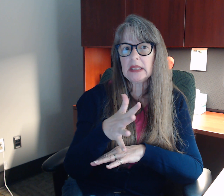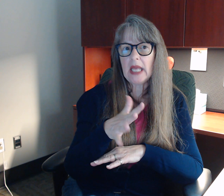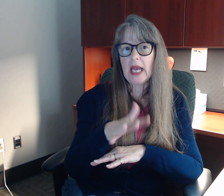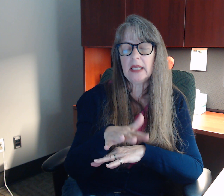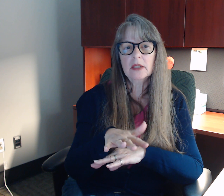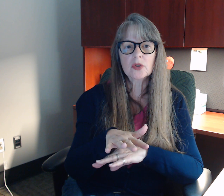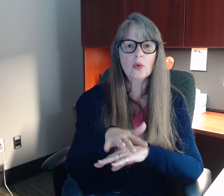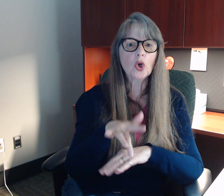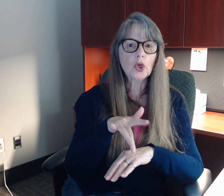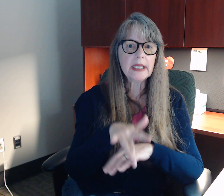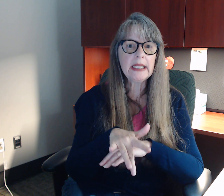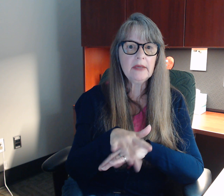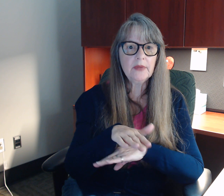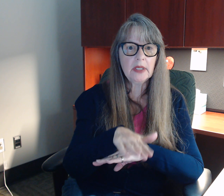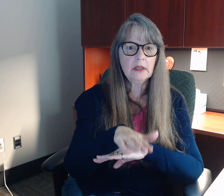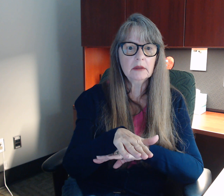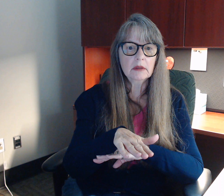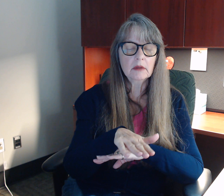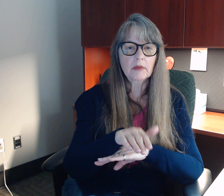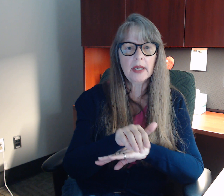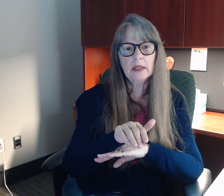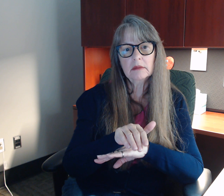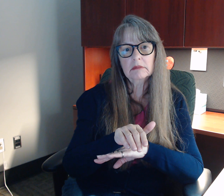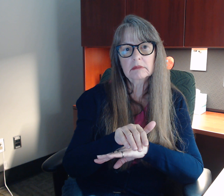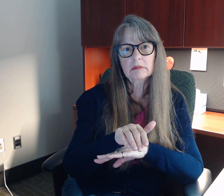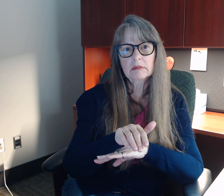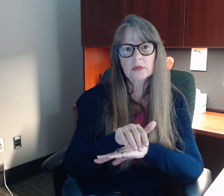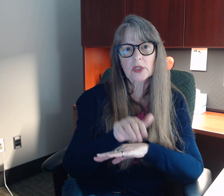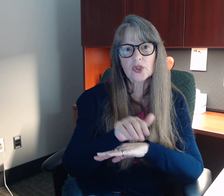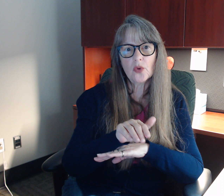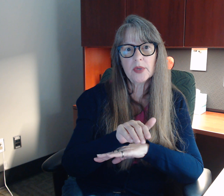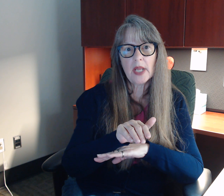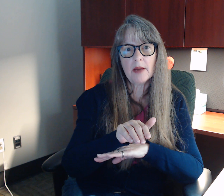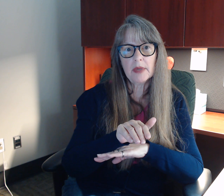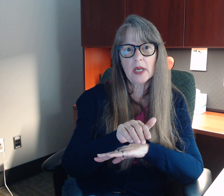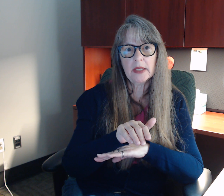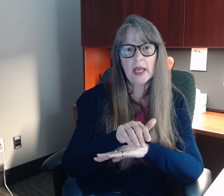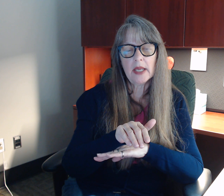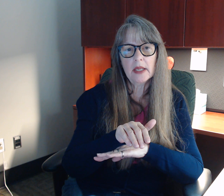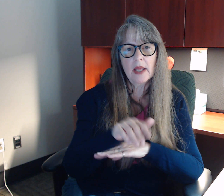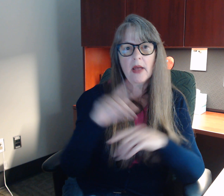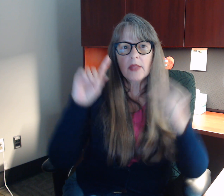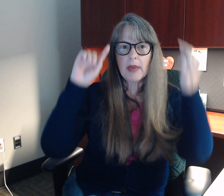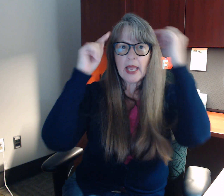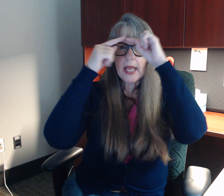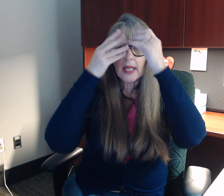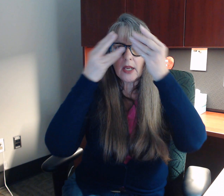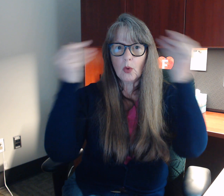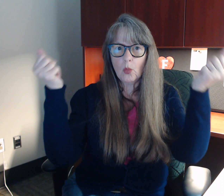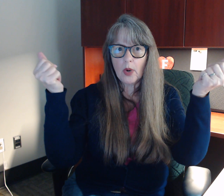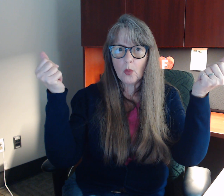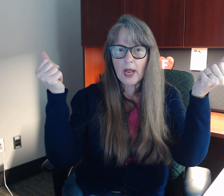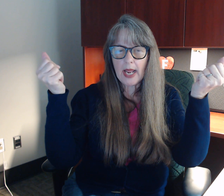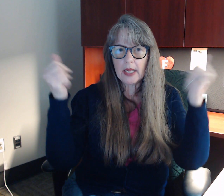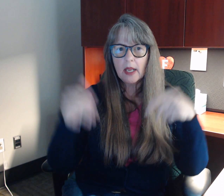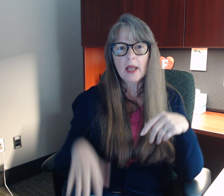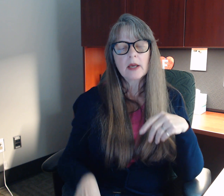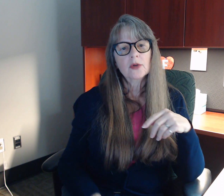that. So early evening, right? Sun's going down, but not yet. My headache went away. So